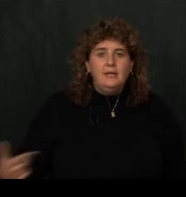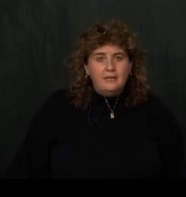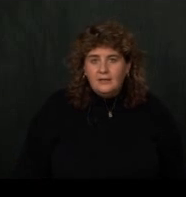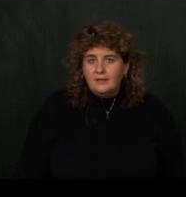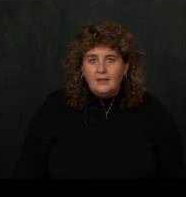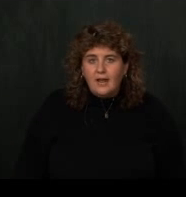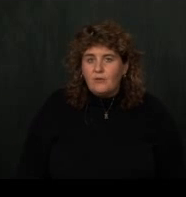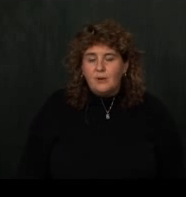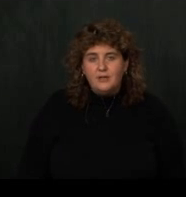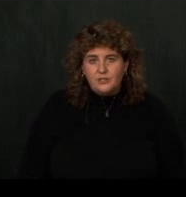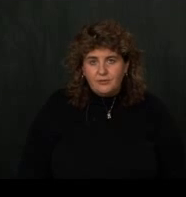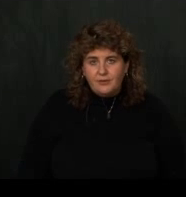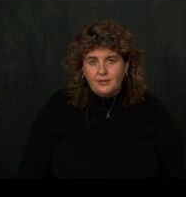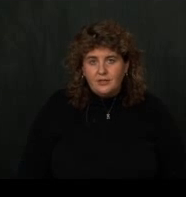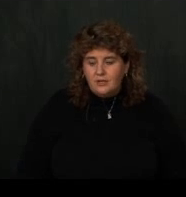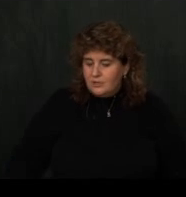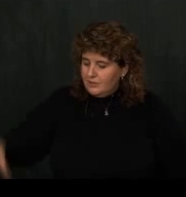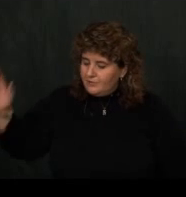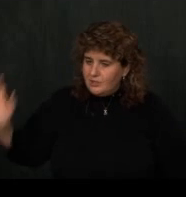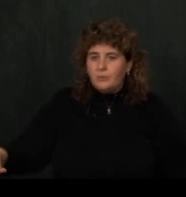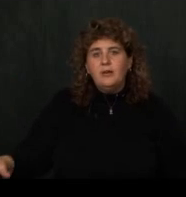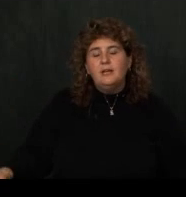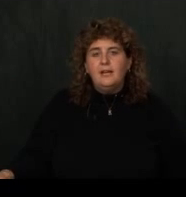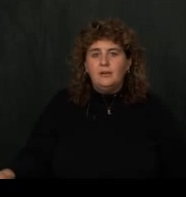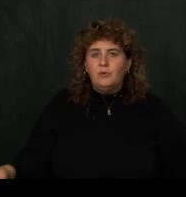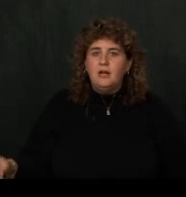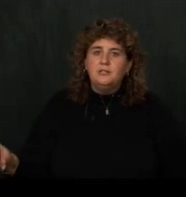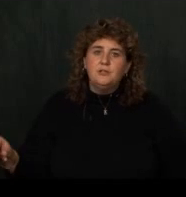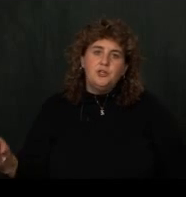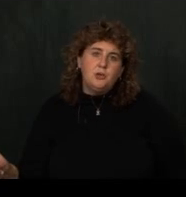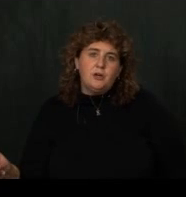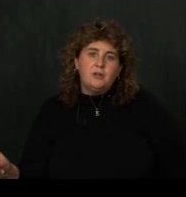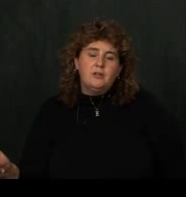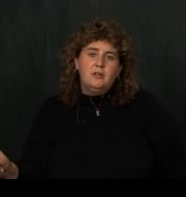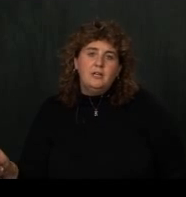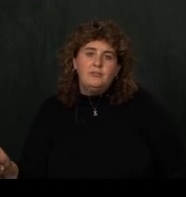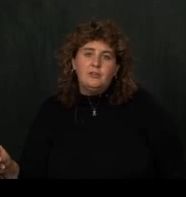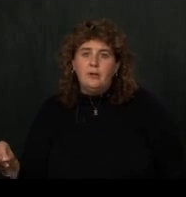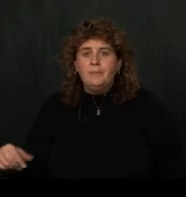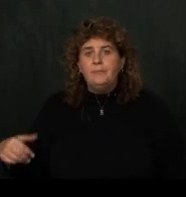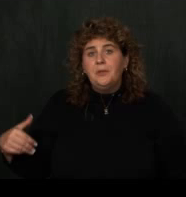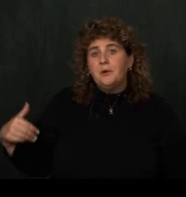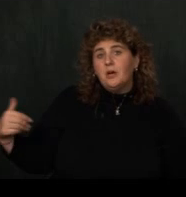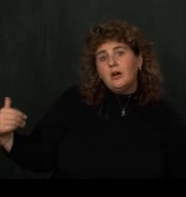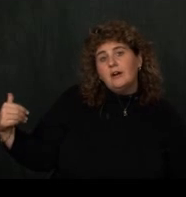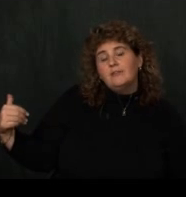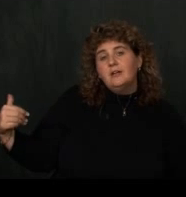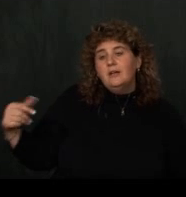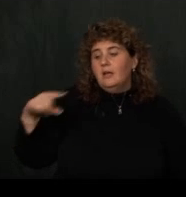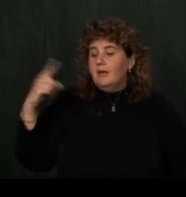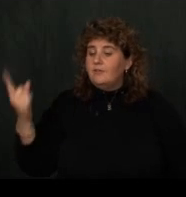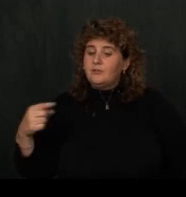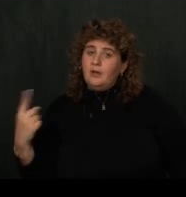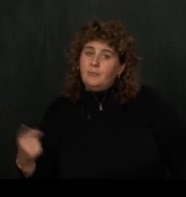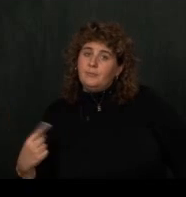me, everybody's different. So you have some gram-negative rods that are short. You have some that are curved. You have some that